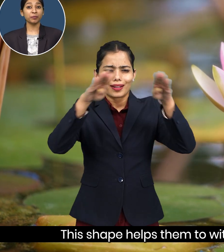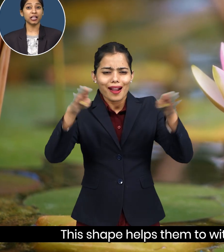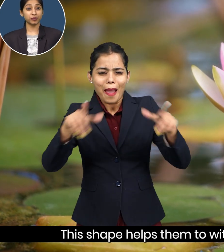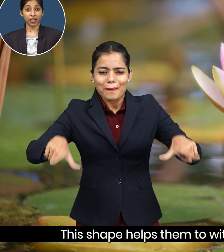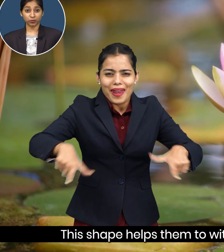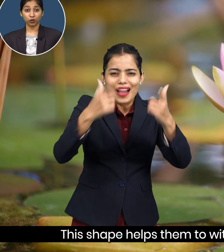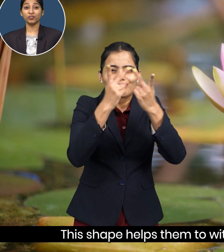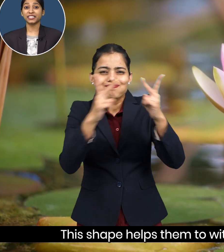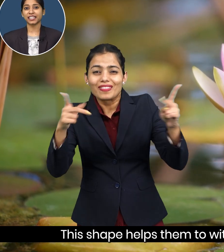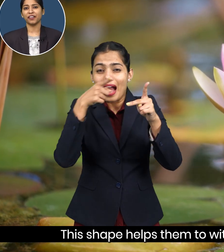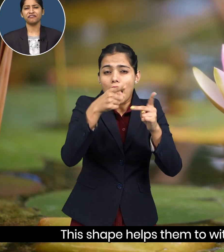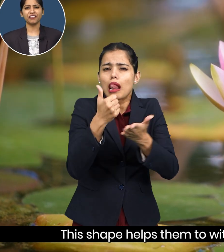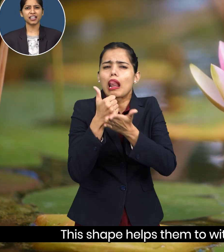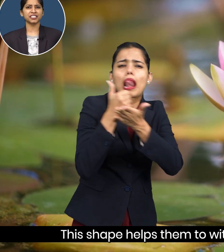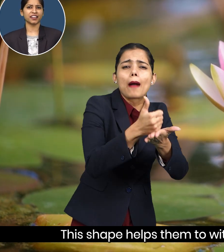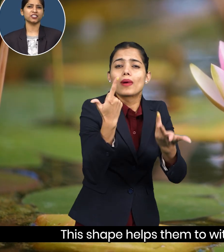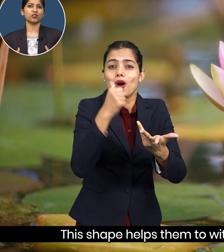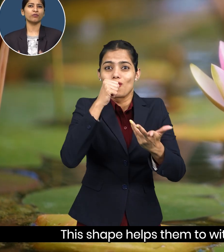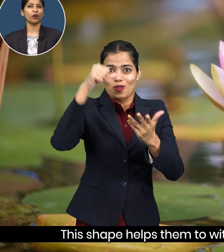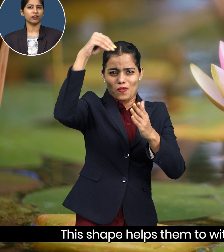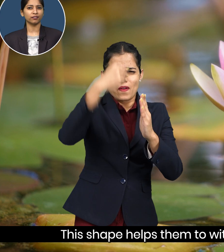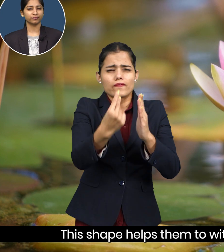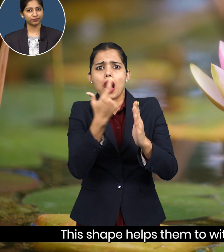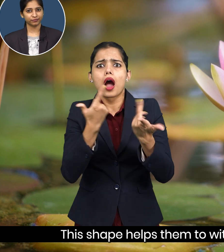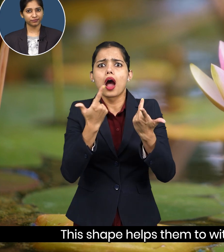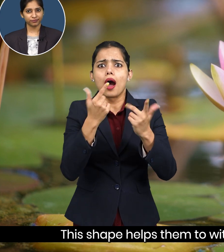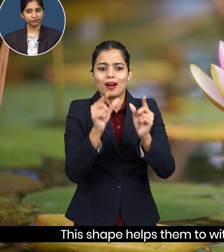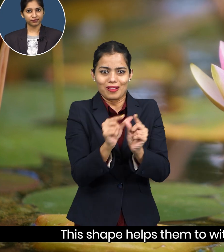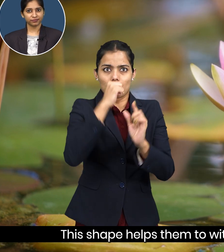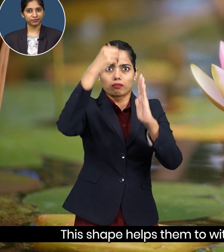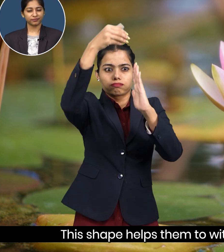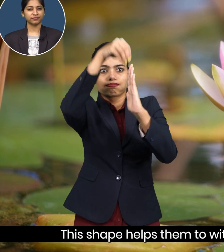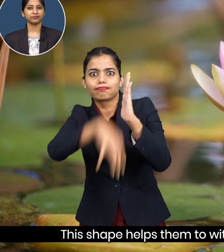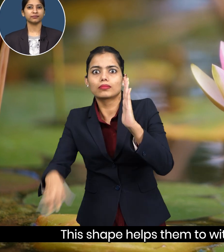This shape helps them to withstand fast currents of water.